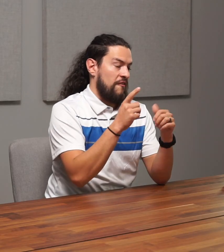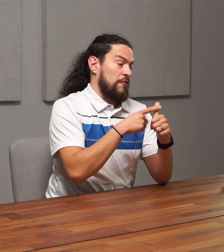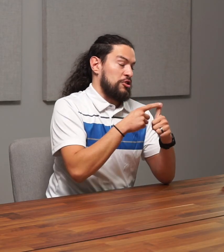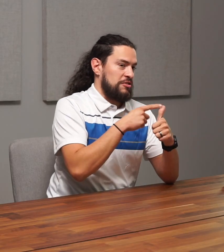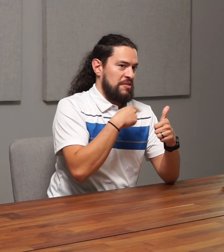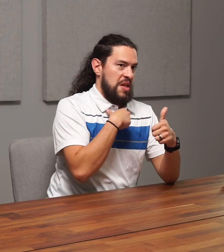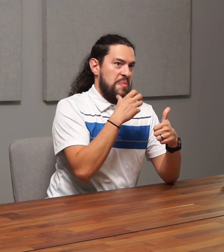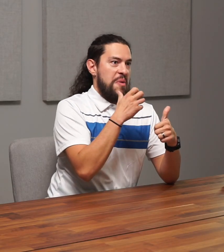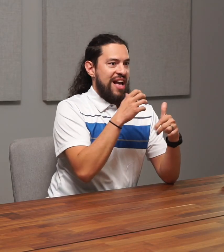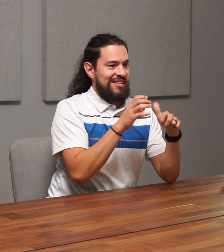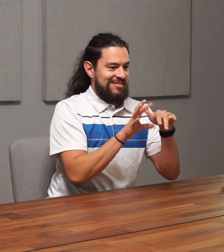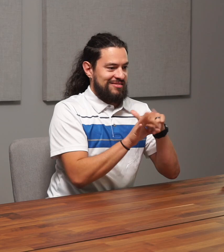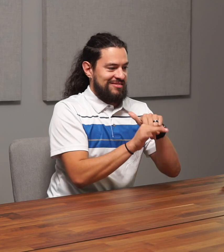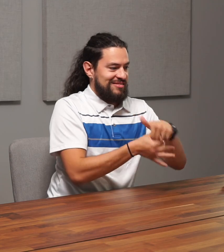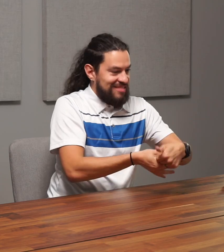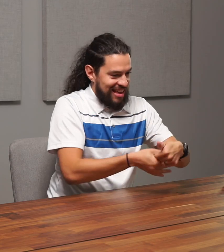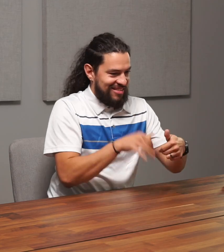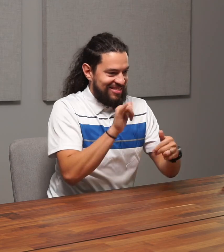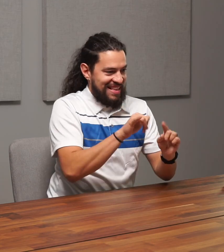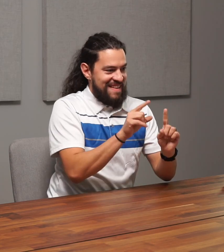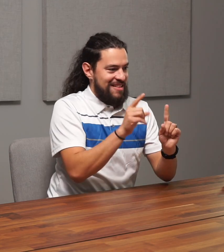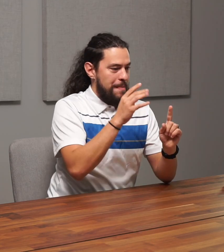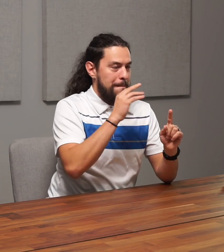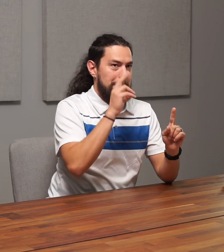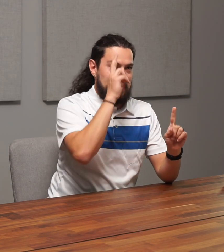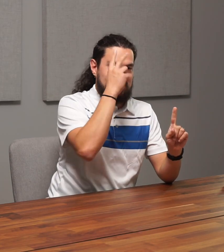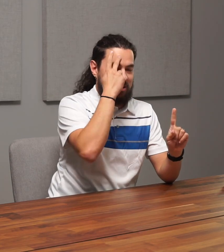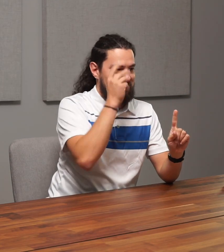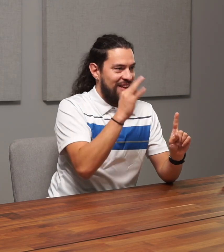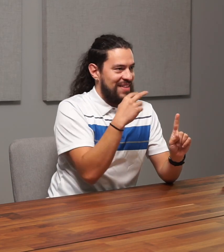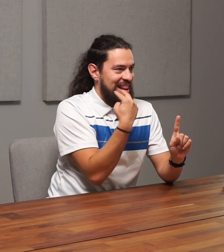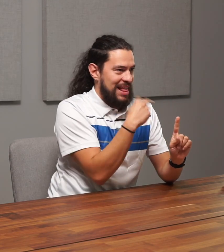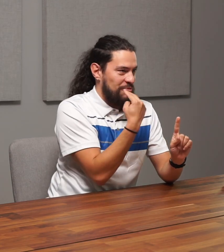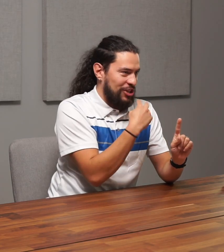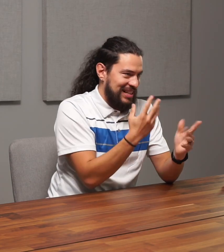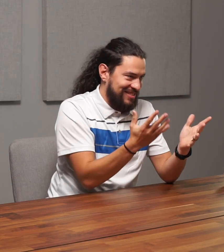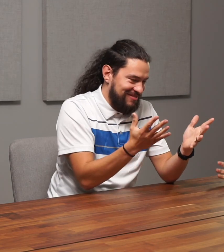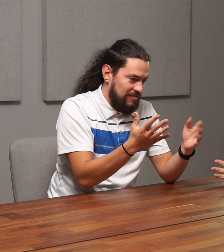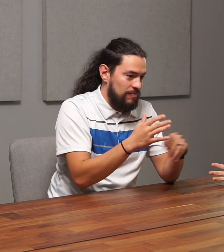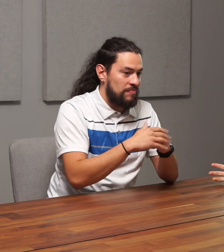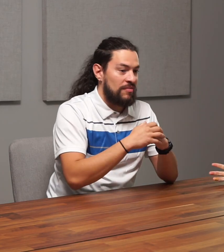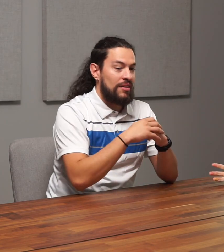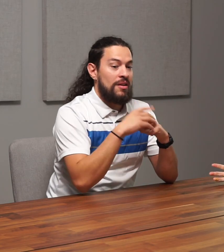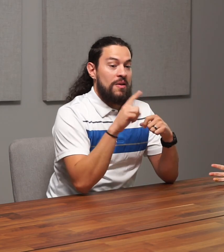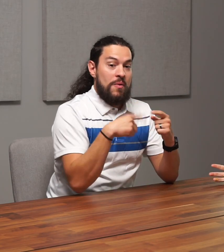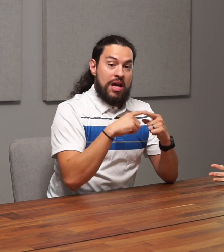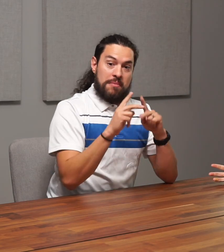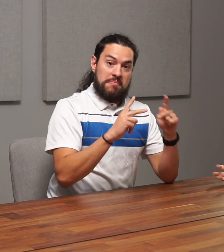yes so first let me go ahead and tackle that misconception of lip reading because that's very important